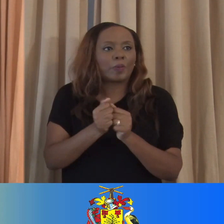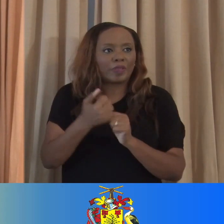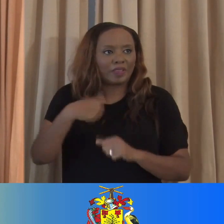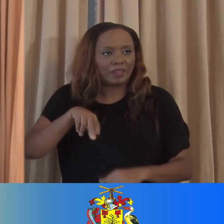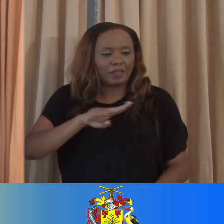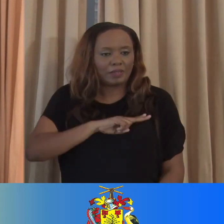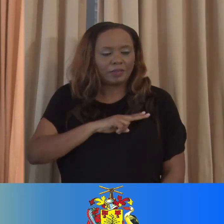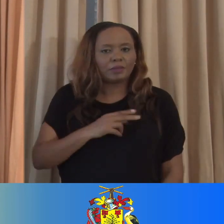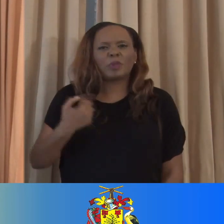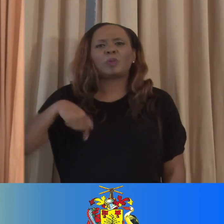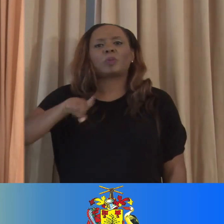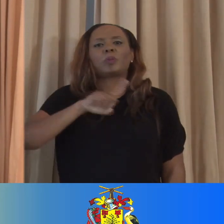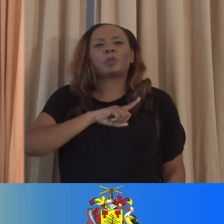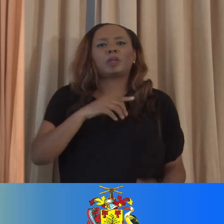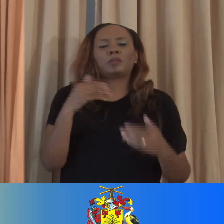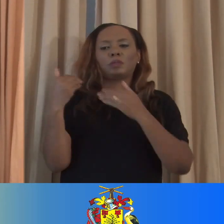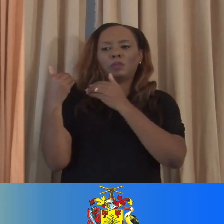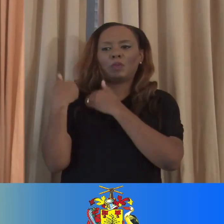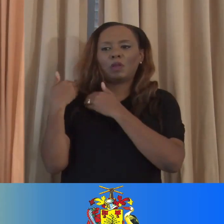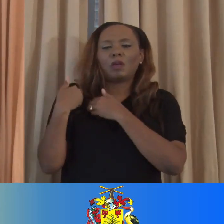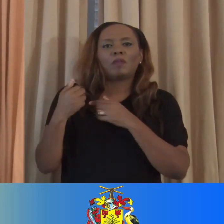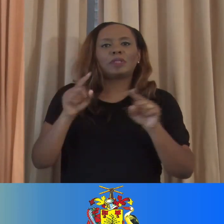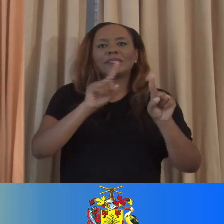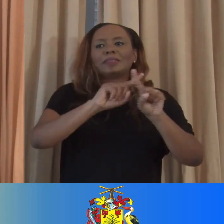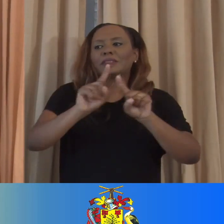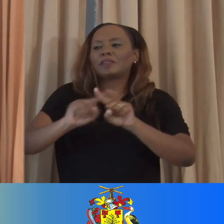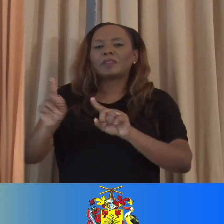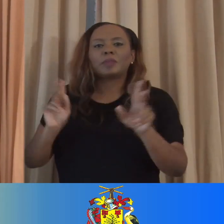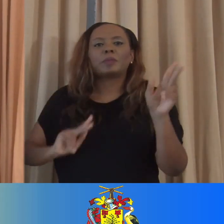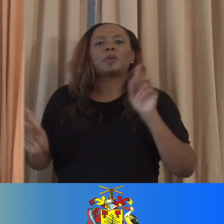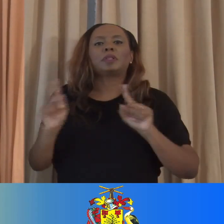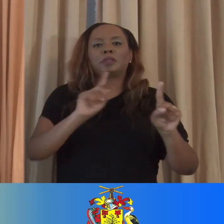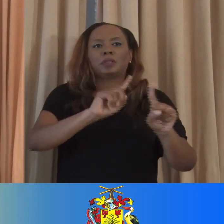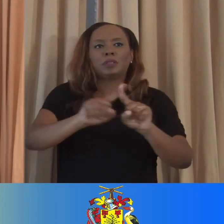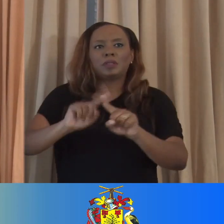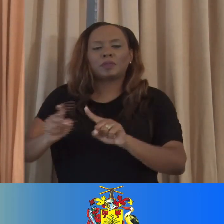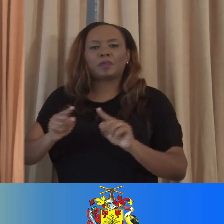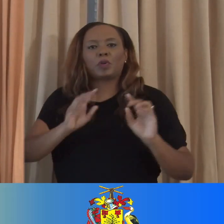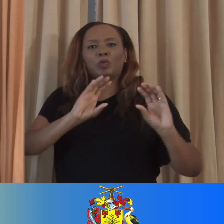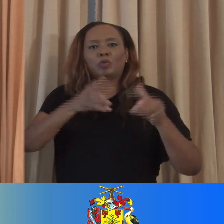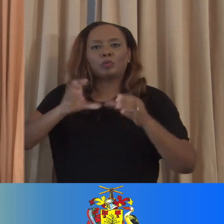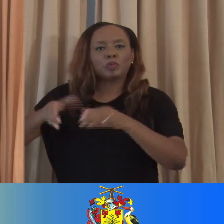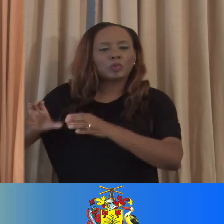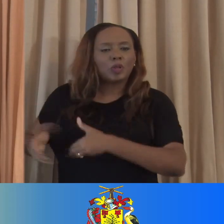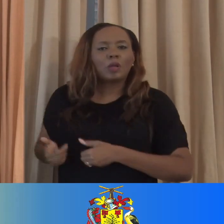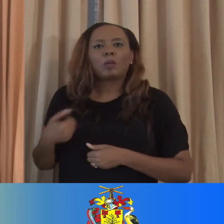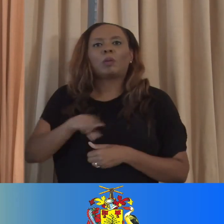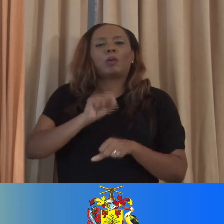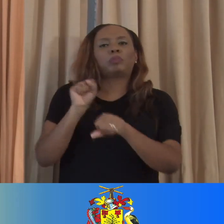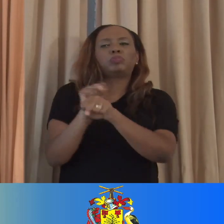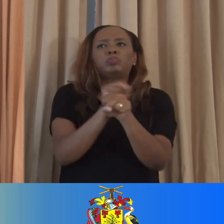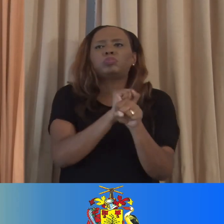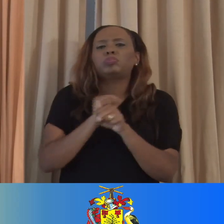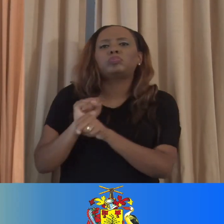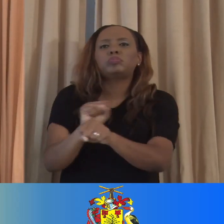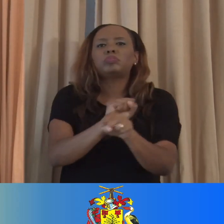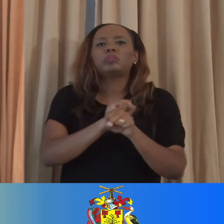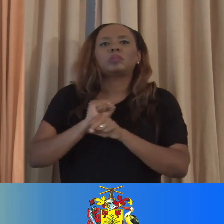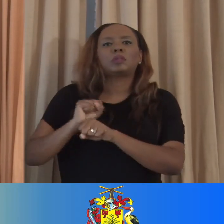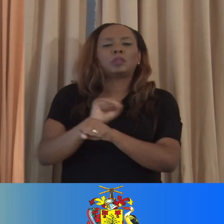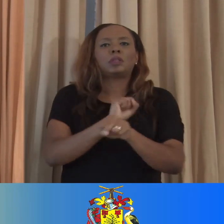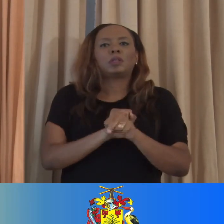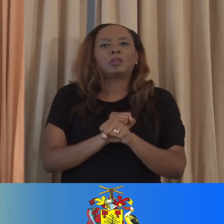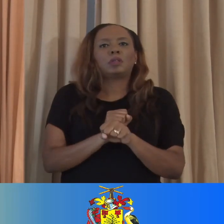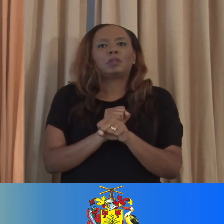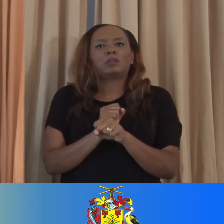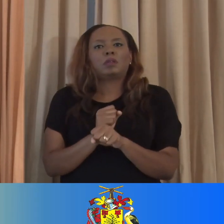several persons and several entities, and we have been working feverishly to make sure that we have a